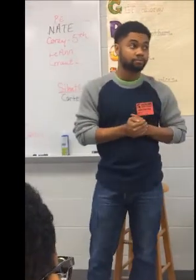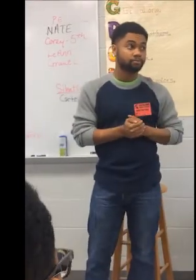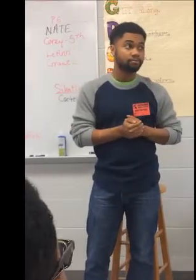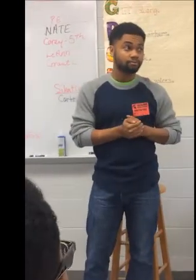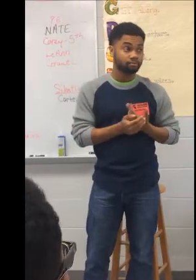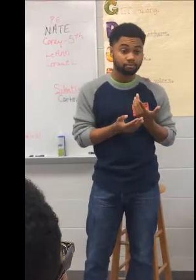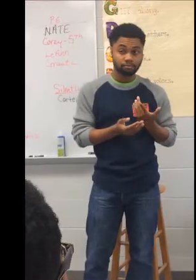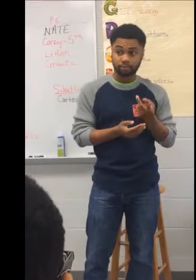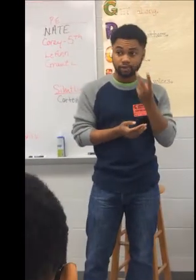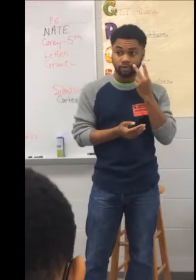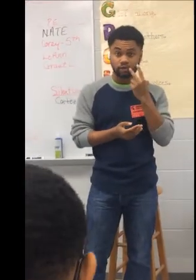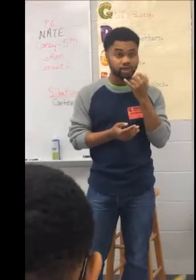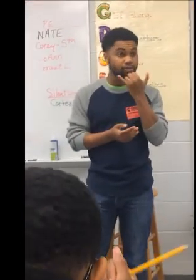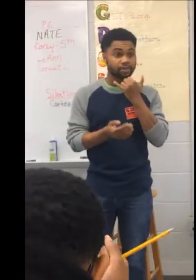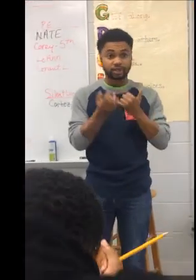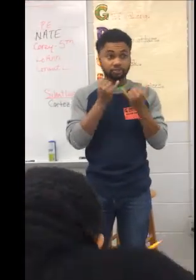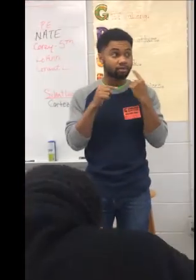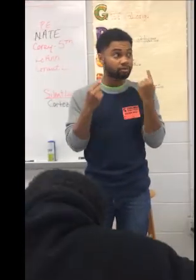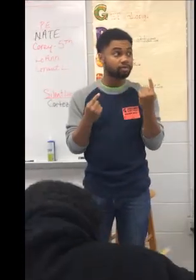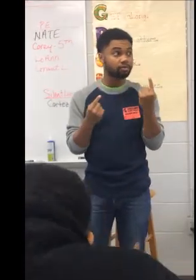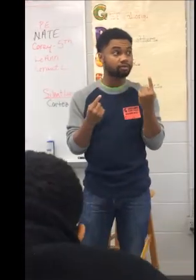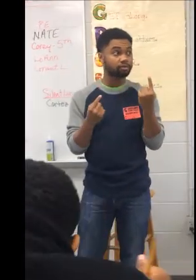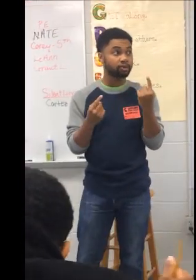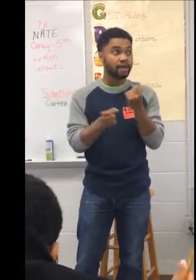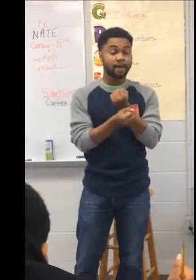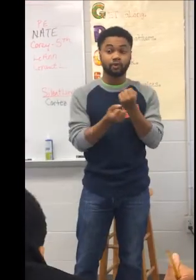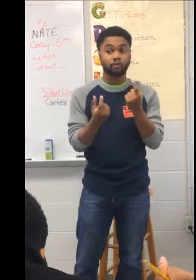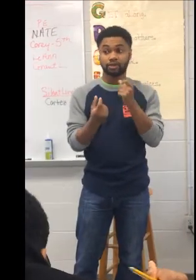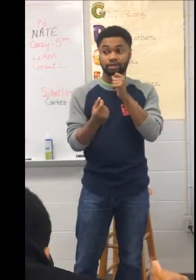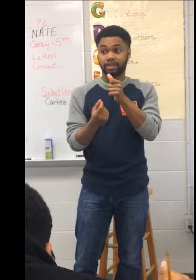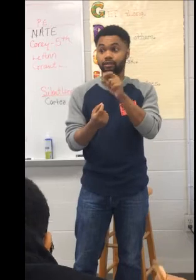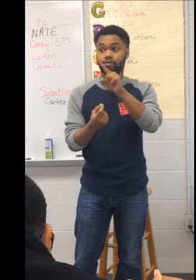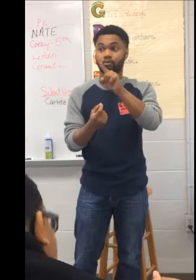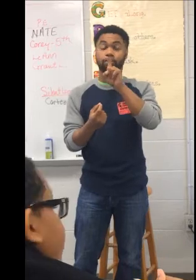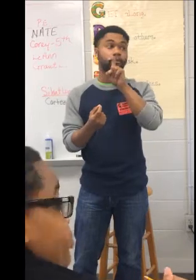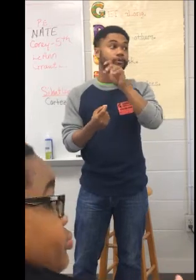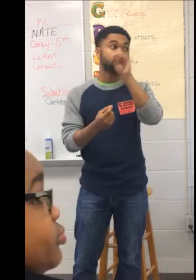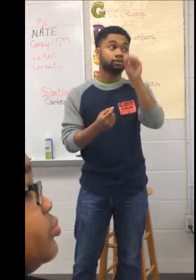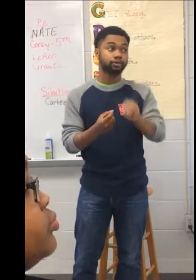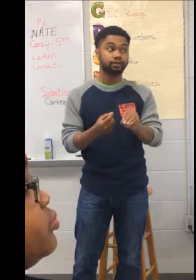made? Because everybody in here did not make 100 by a long shot.